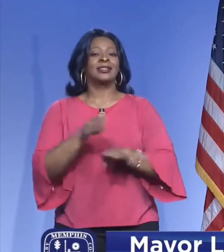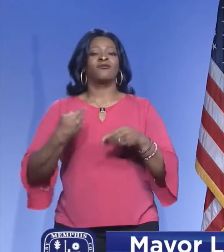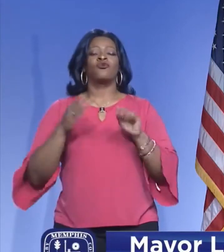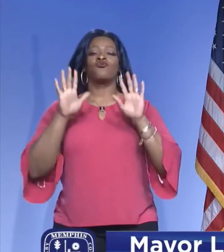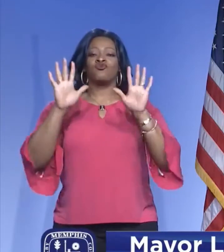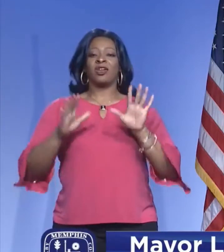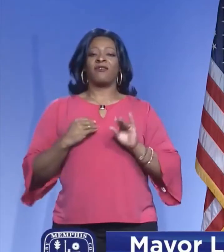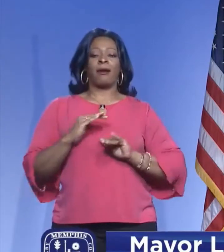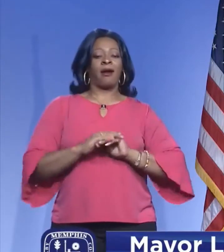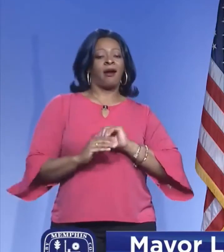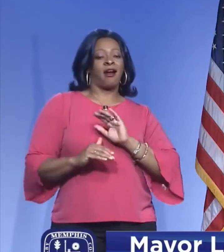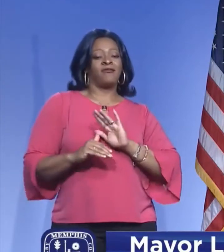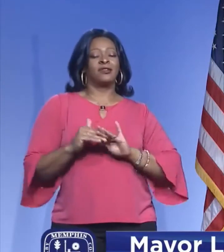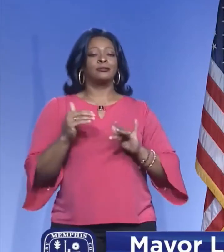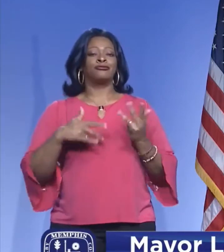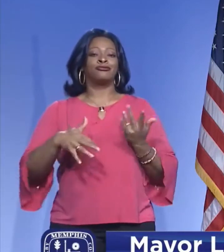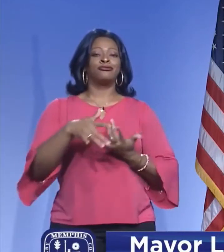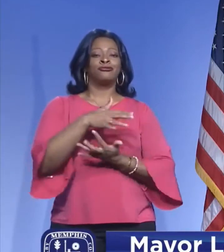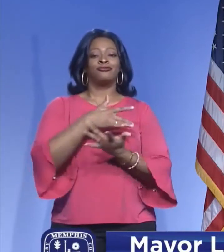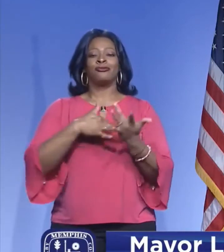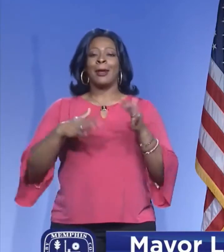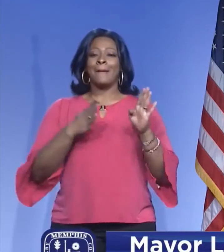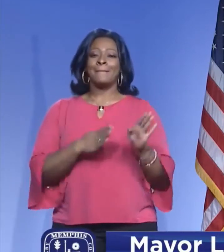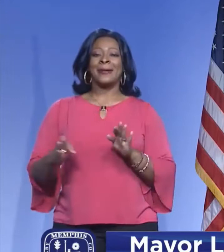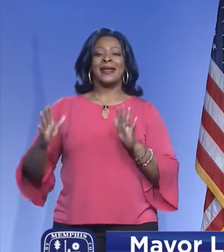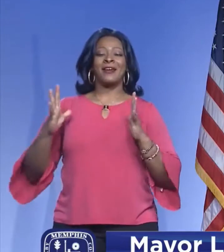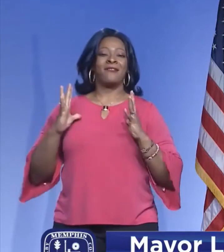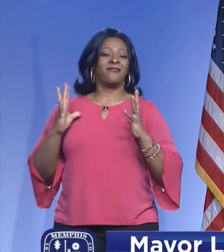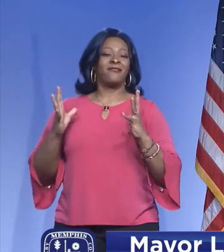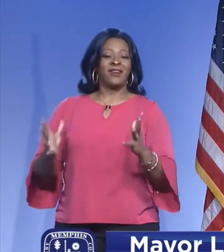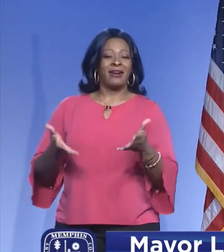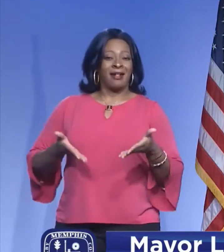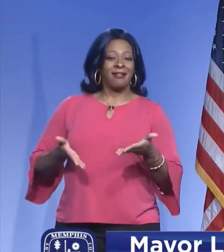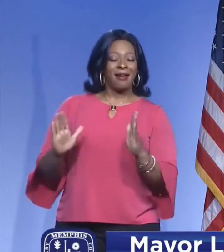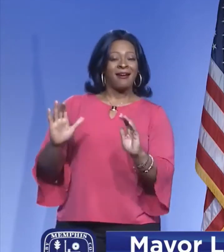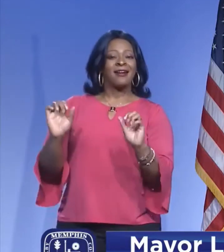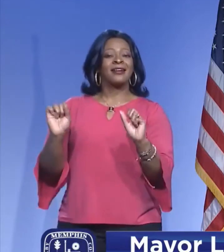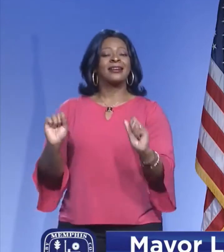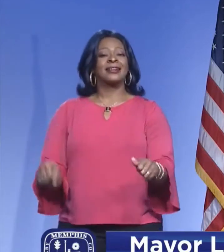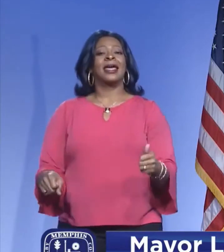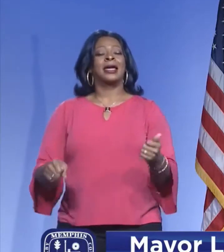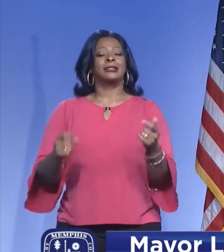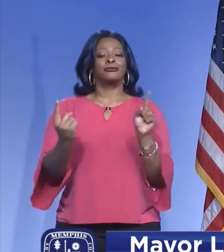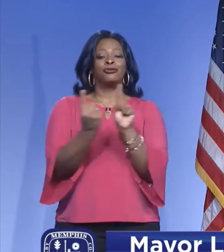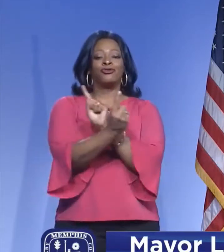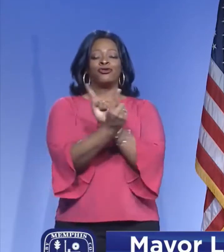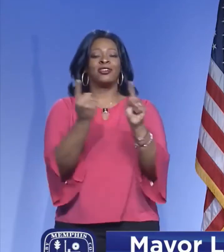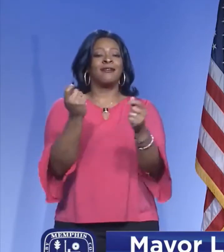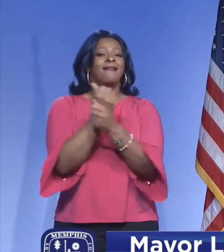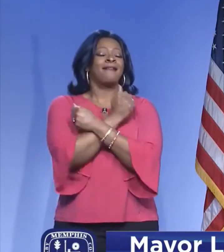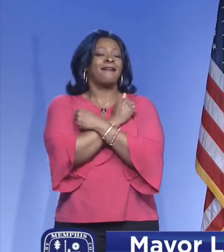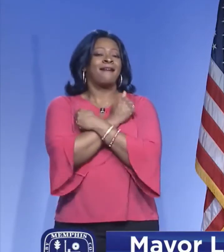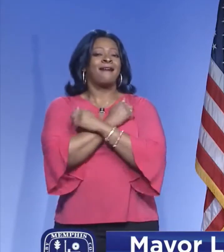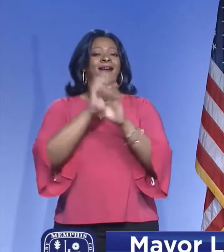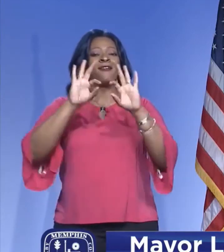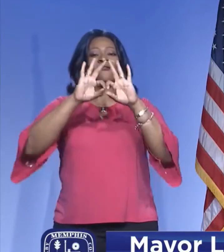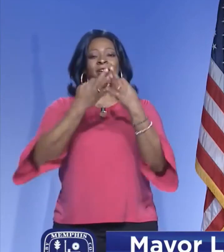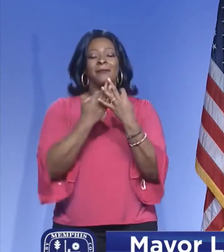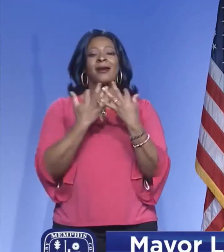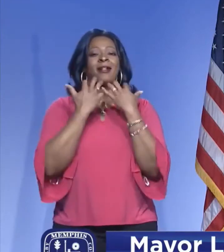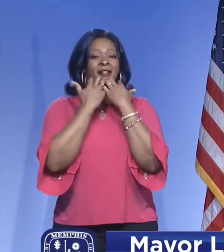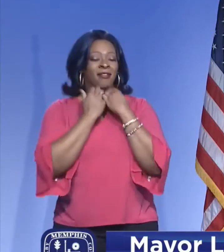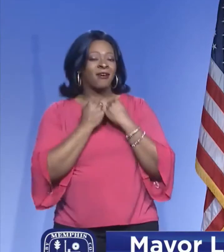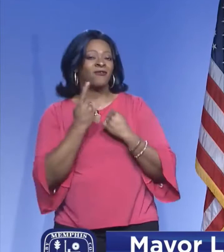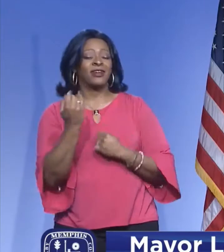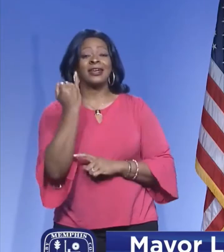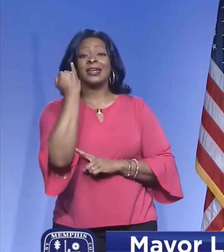comfort about your Memorial Day plans. It'll allow you to greet and hug your family and loved ones. If